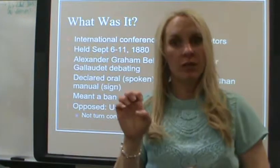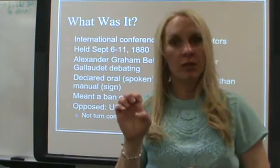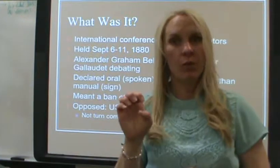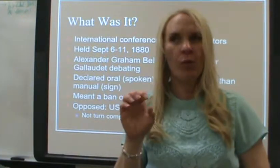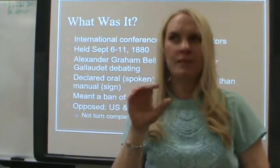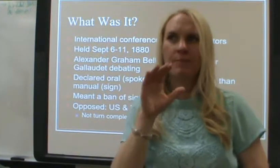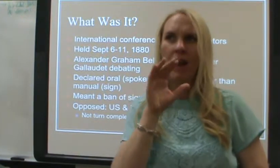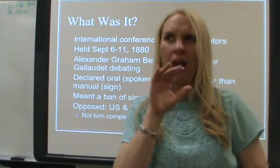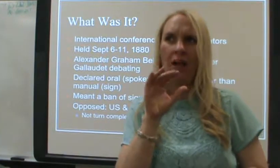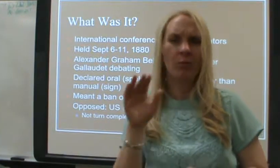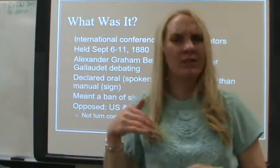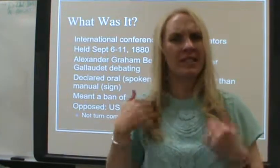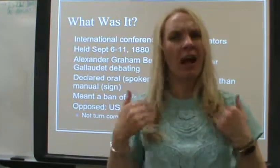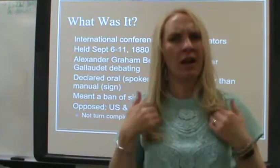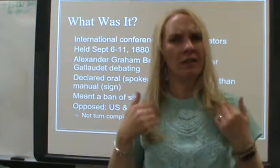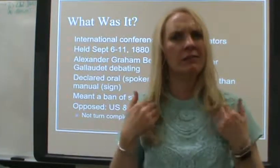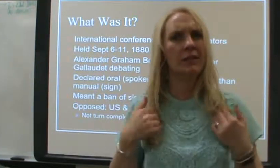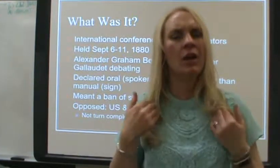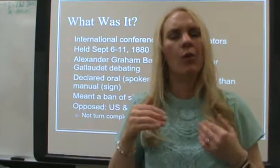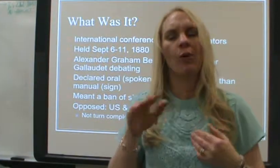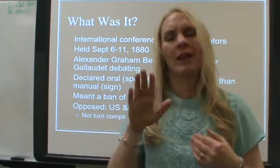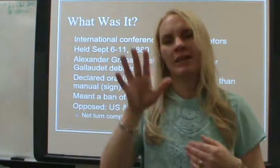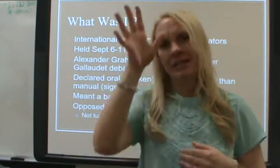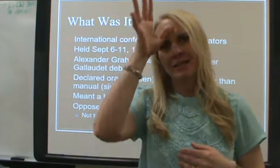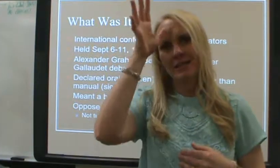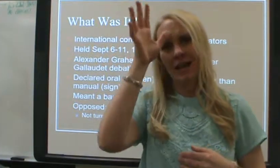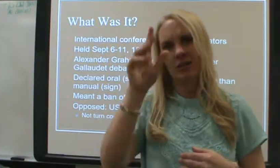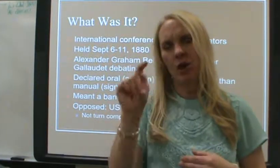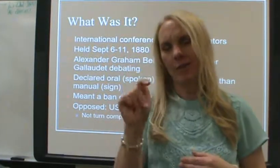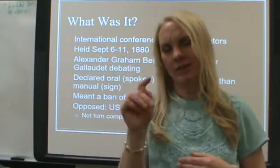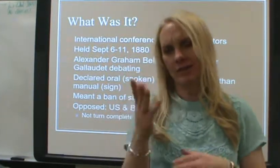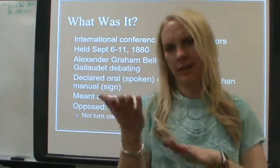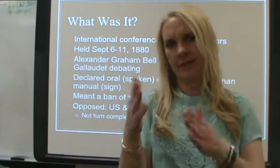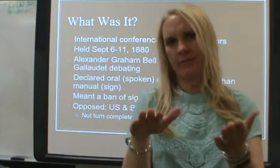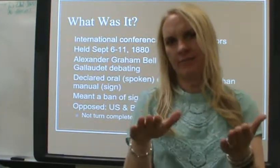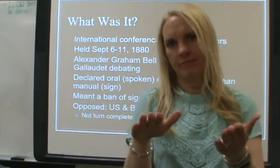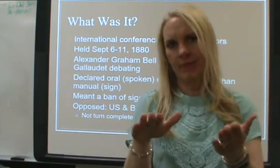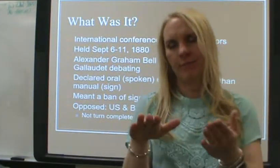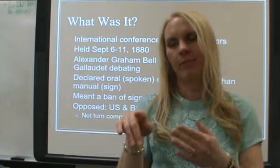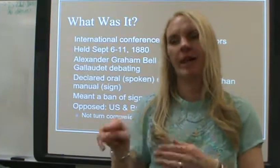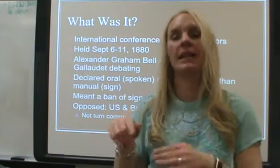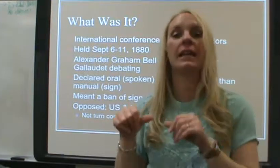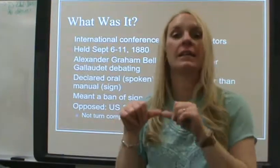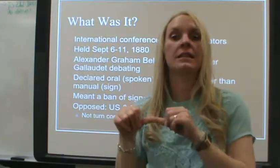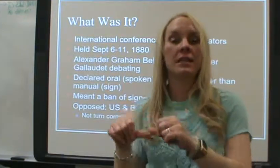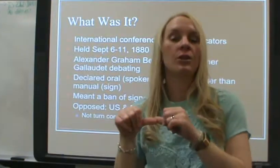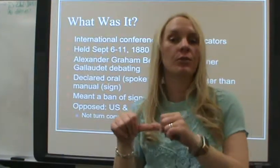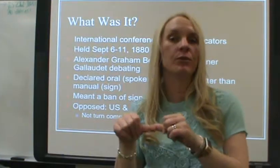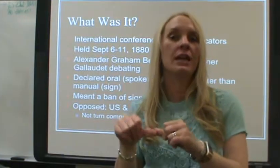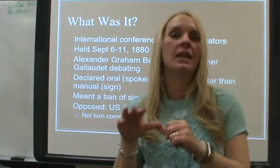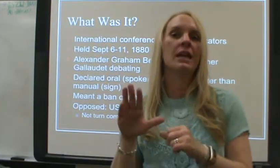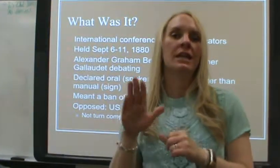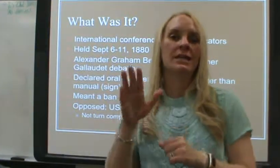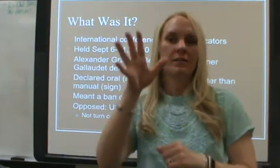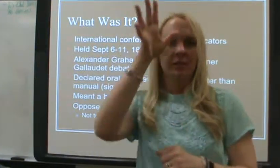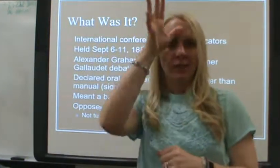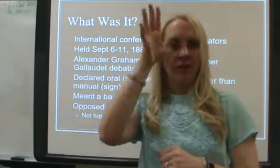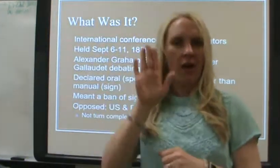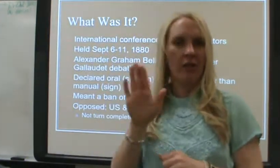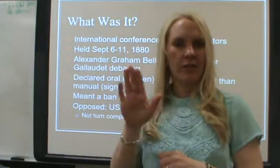Edward was young when his dad Thomas died, right? But he continued his